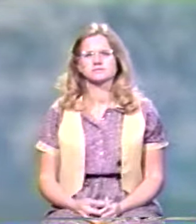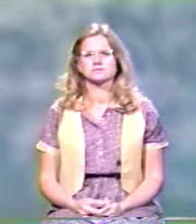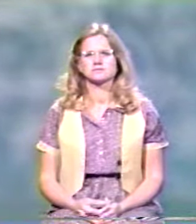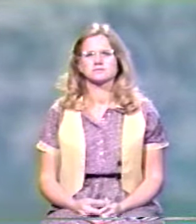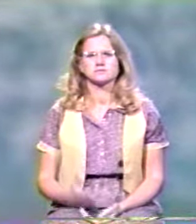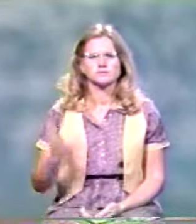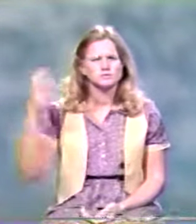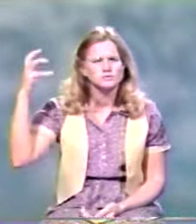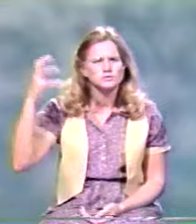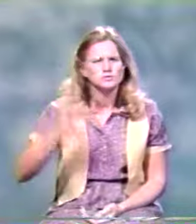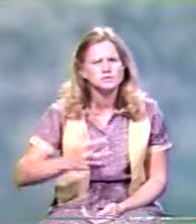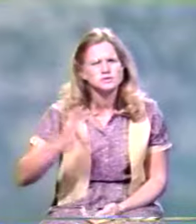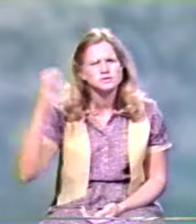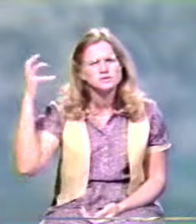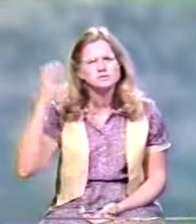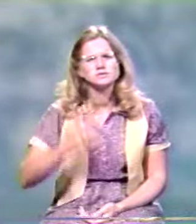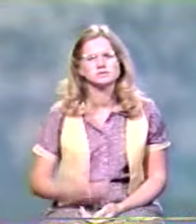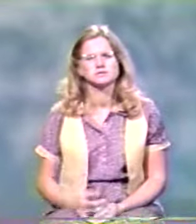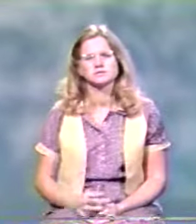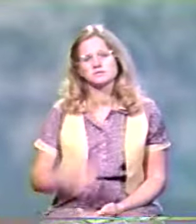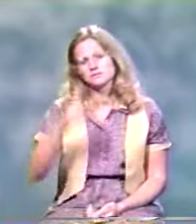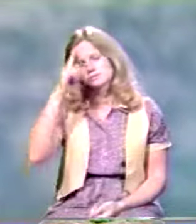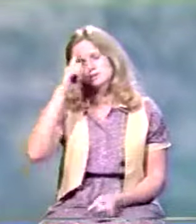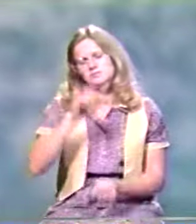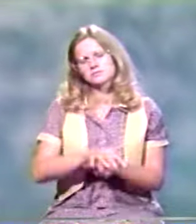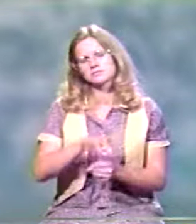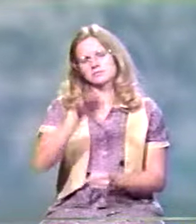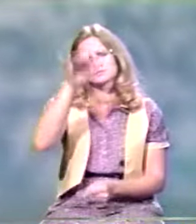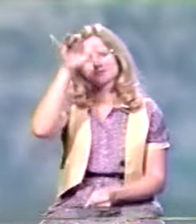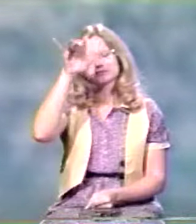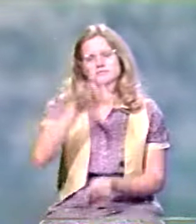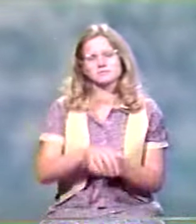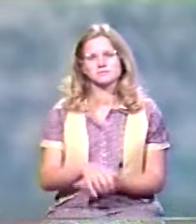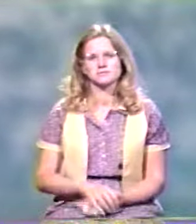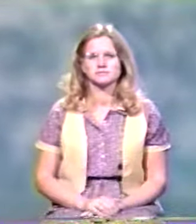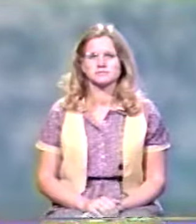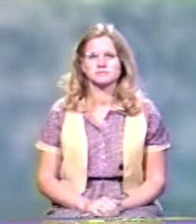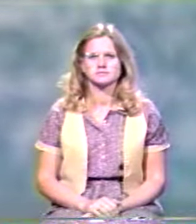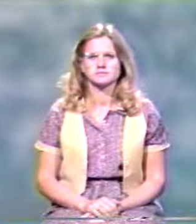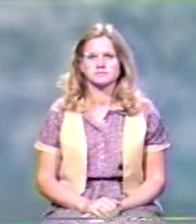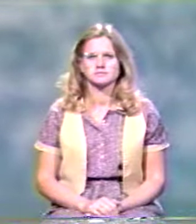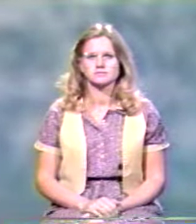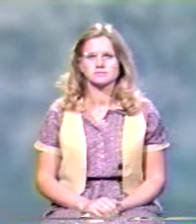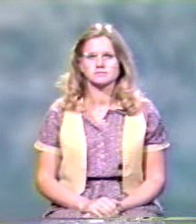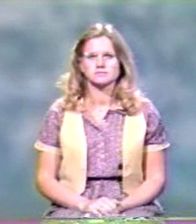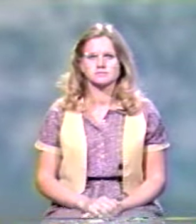Crazy. To blow one's top.